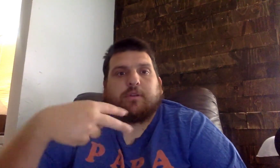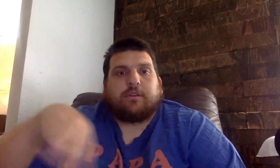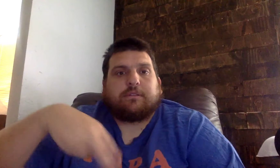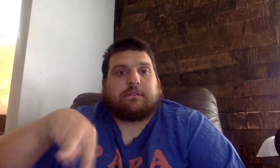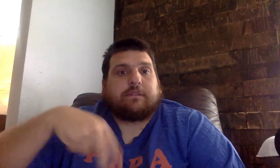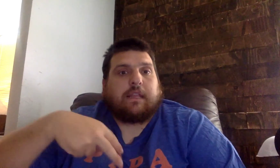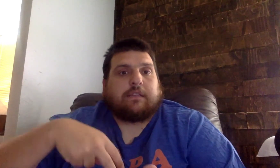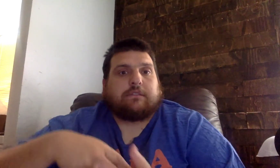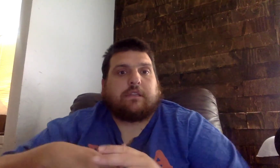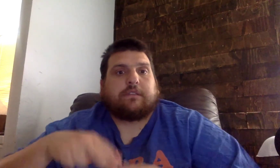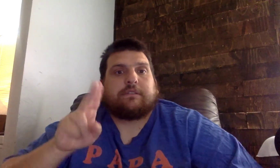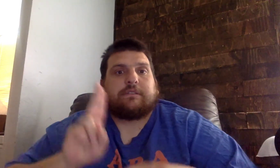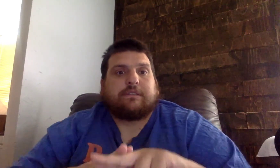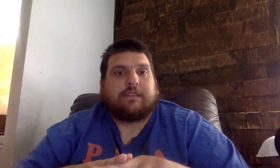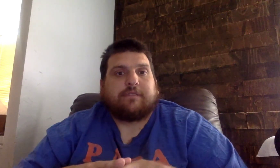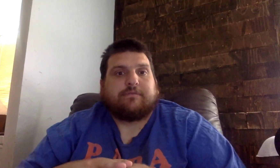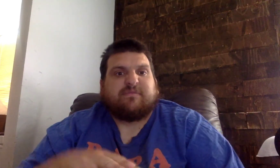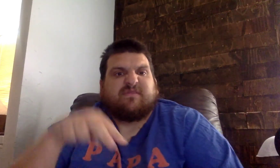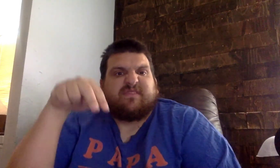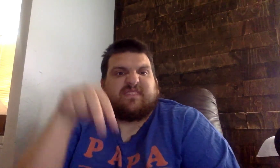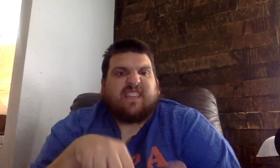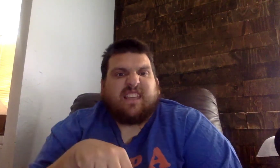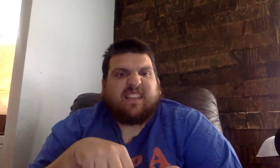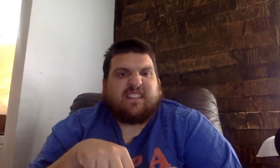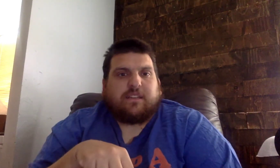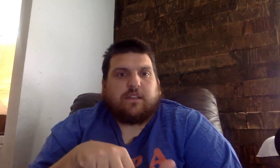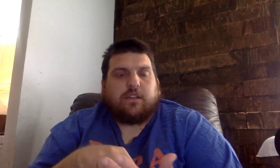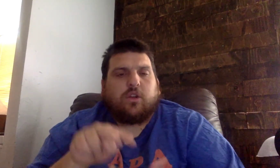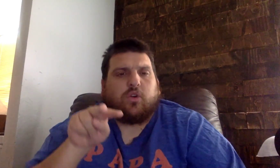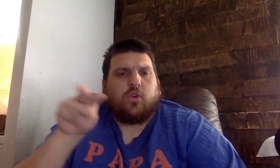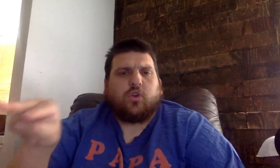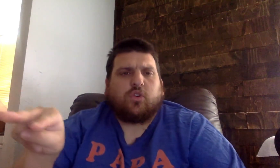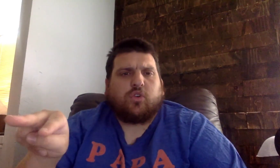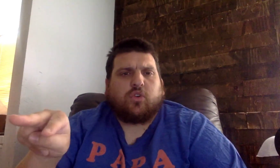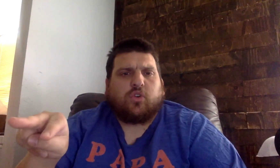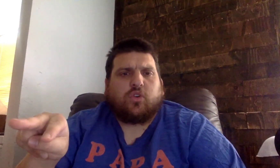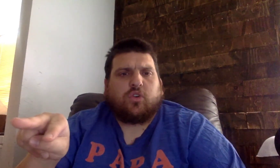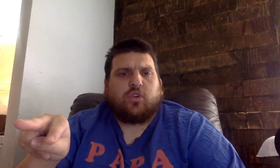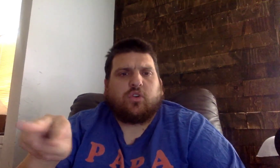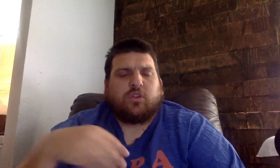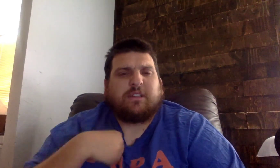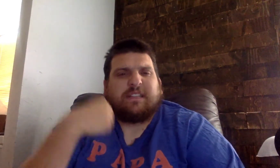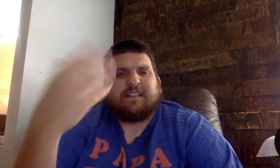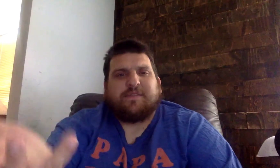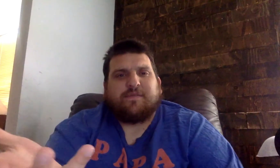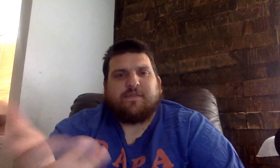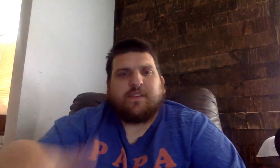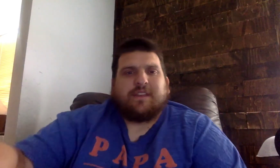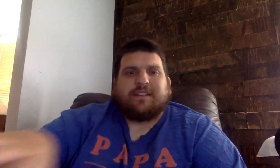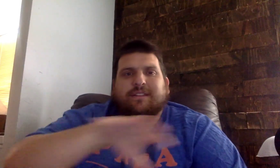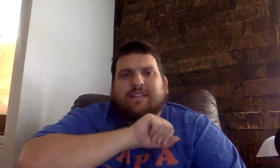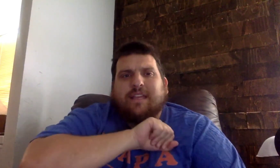jump, dance, sit, stand, look, give,